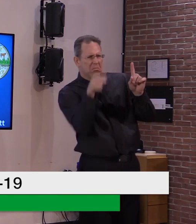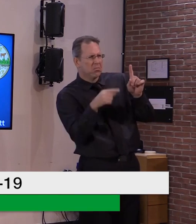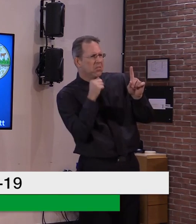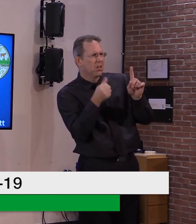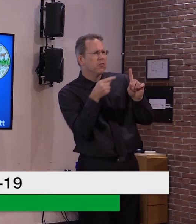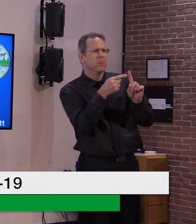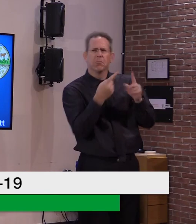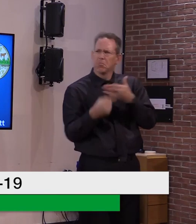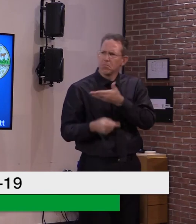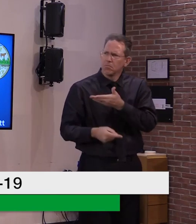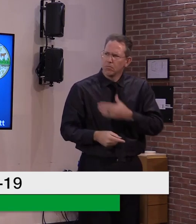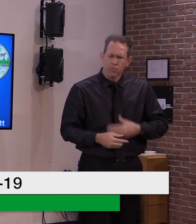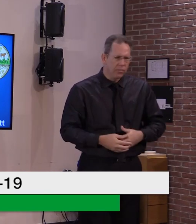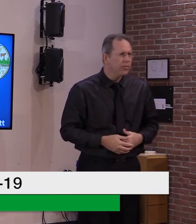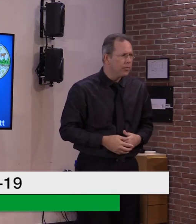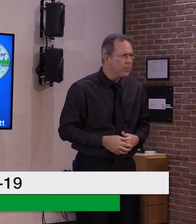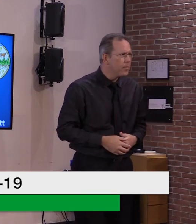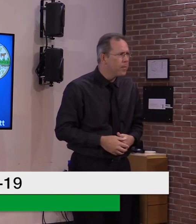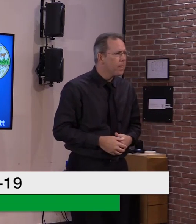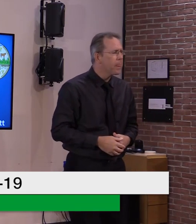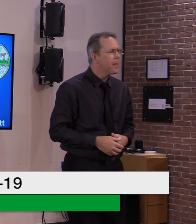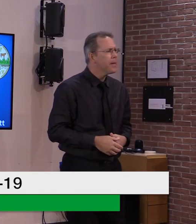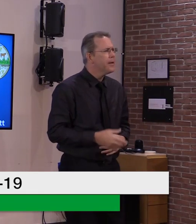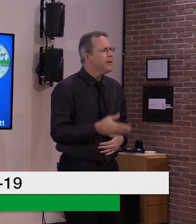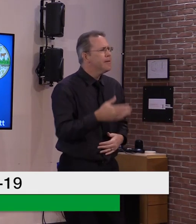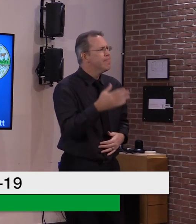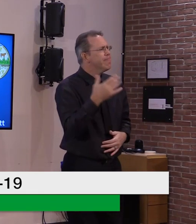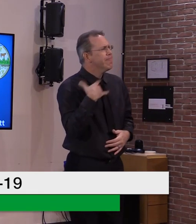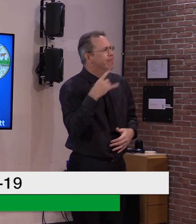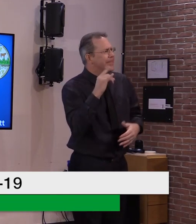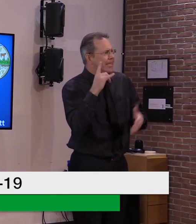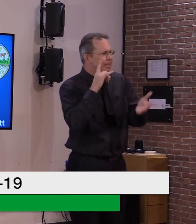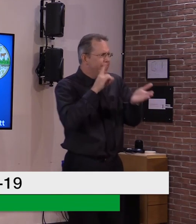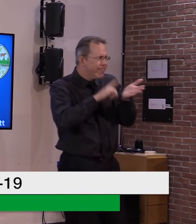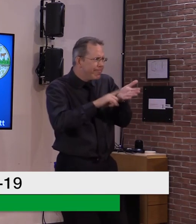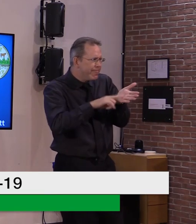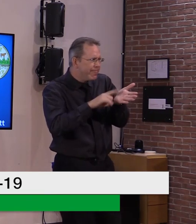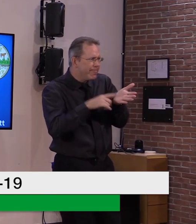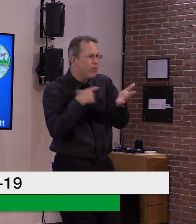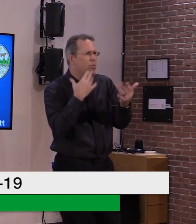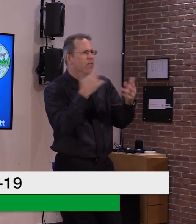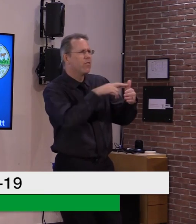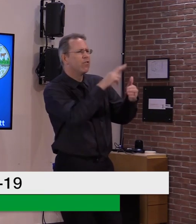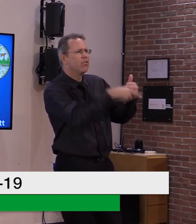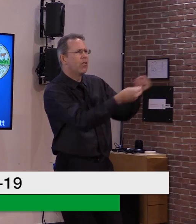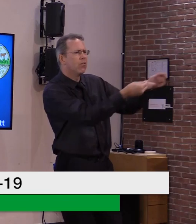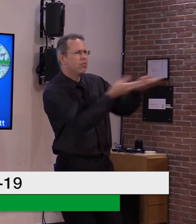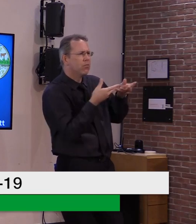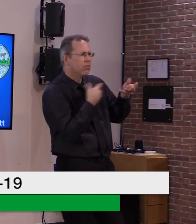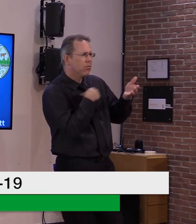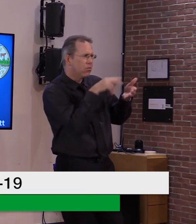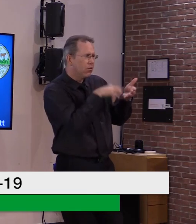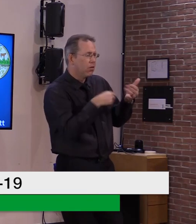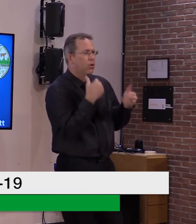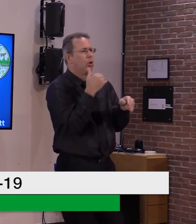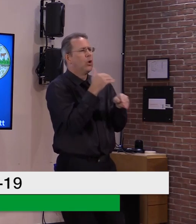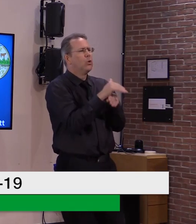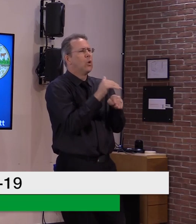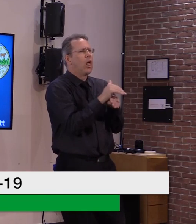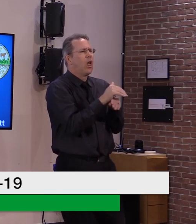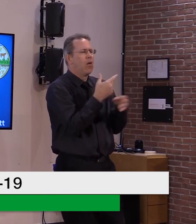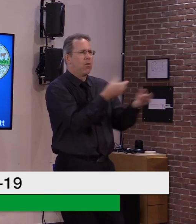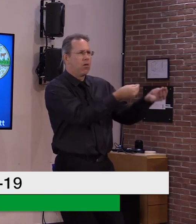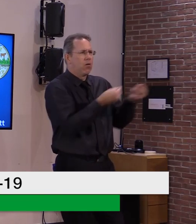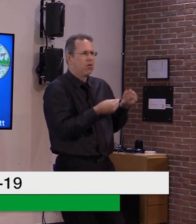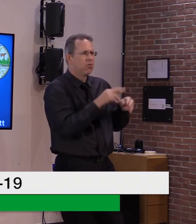can't give you the results of that yet because those test results come in overnight and then we connect with them